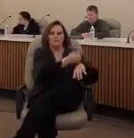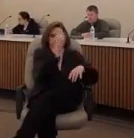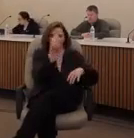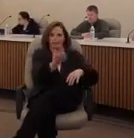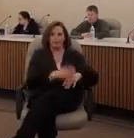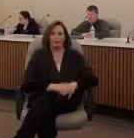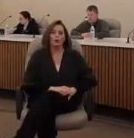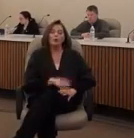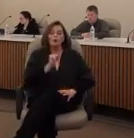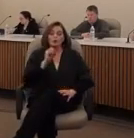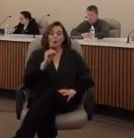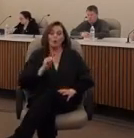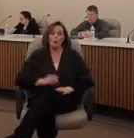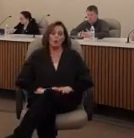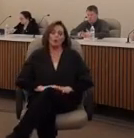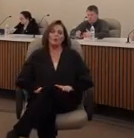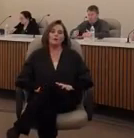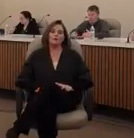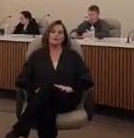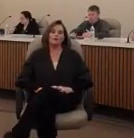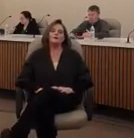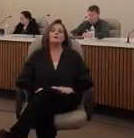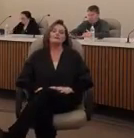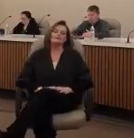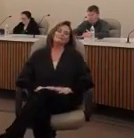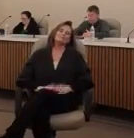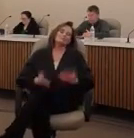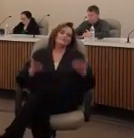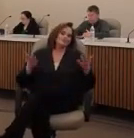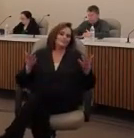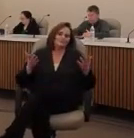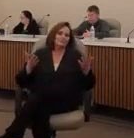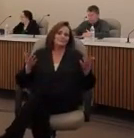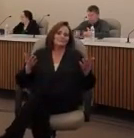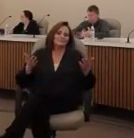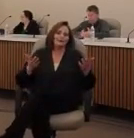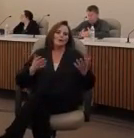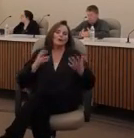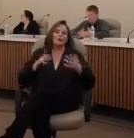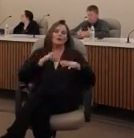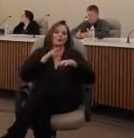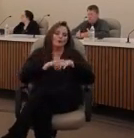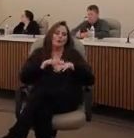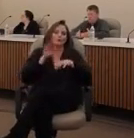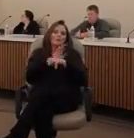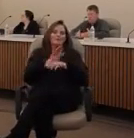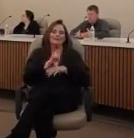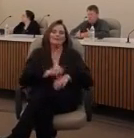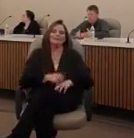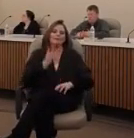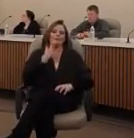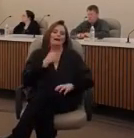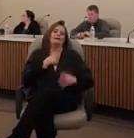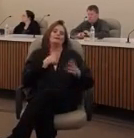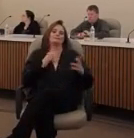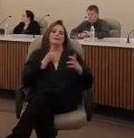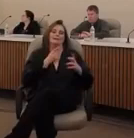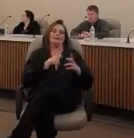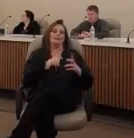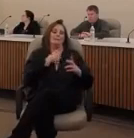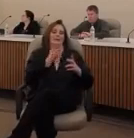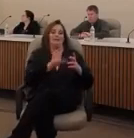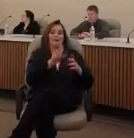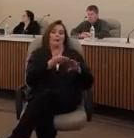And so under normal businesses, when you have a pre-existing non-conforming